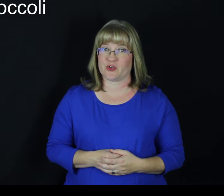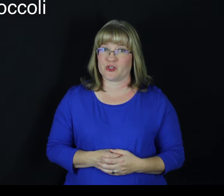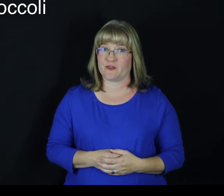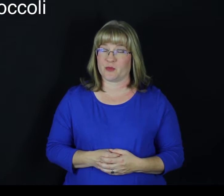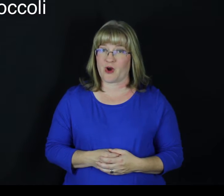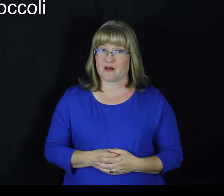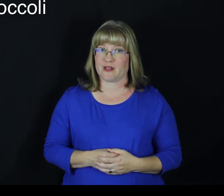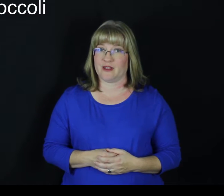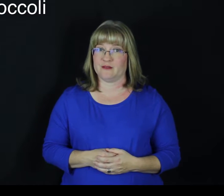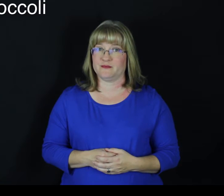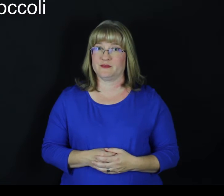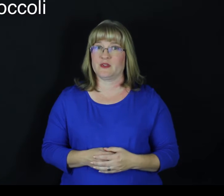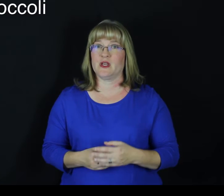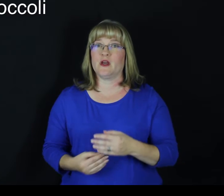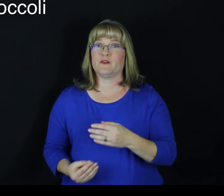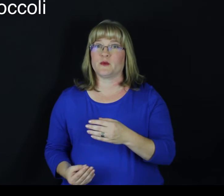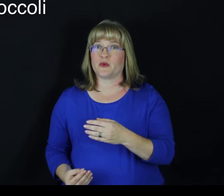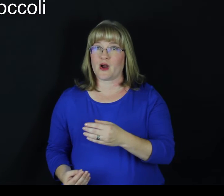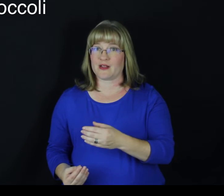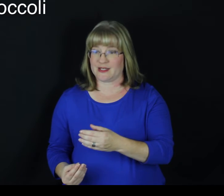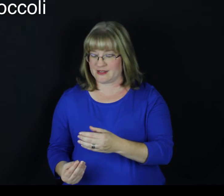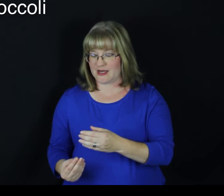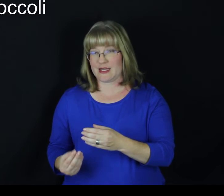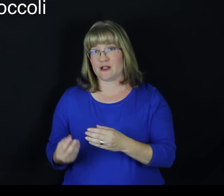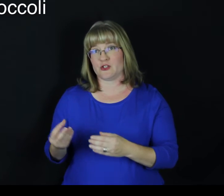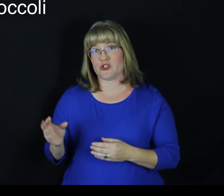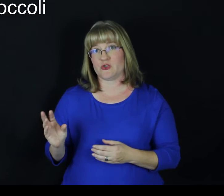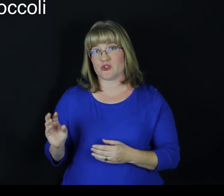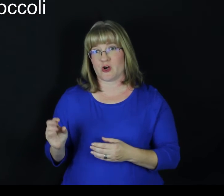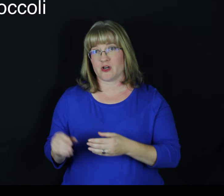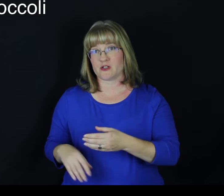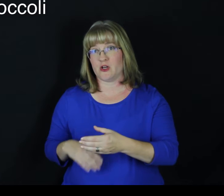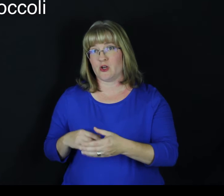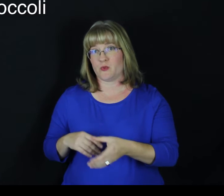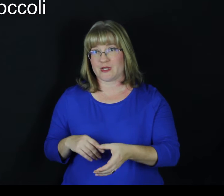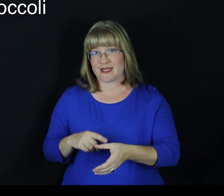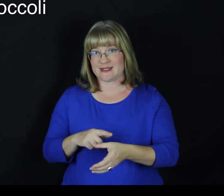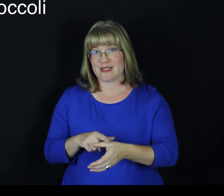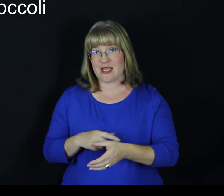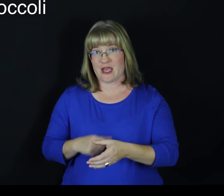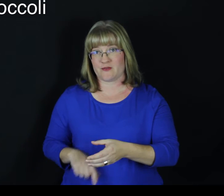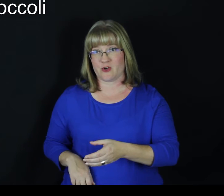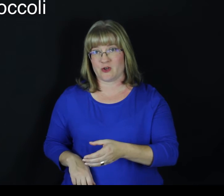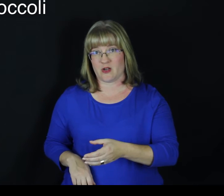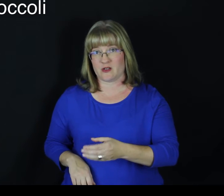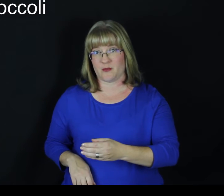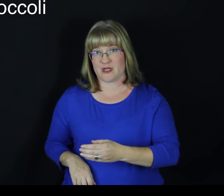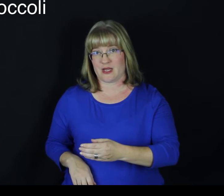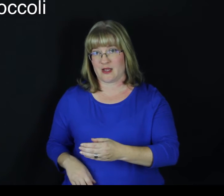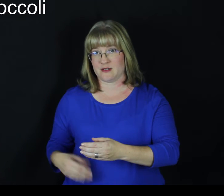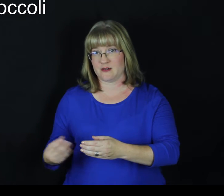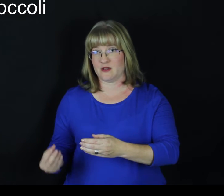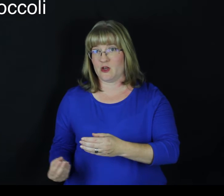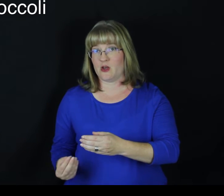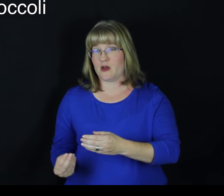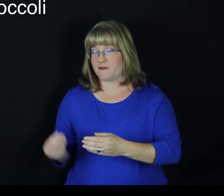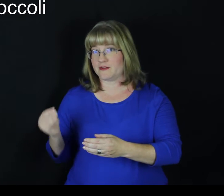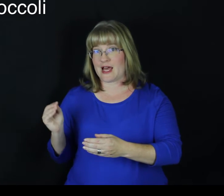version for broccoli. For broccoli in signed English, you start with a C hand for your non-dominant hand. Flat